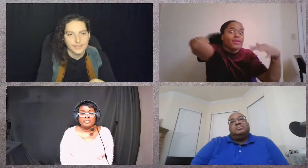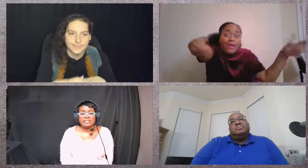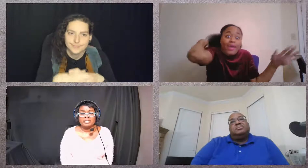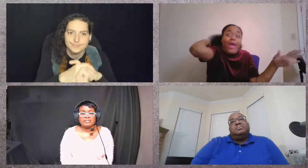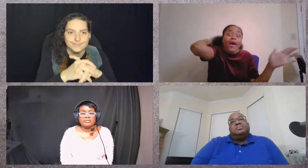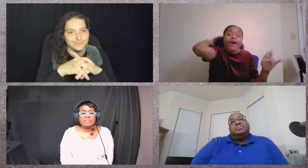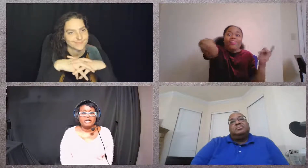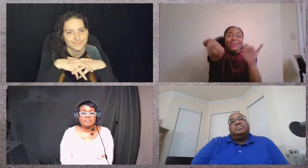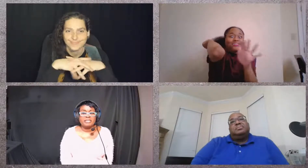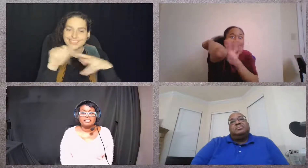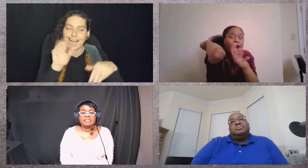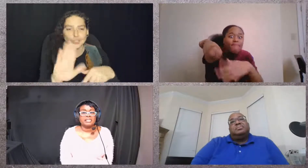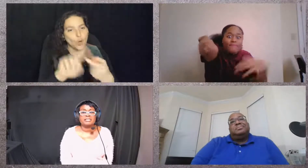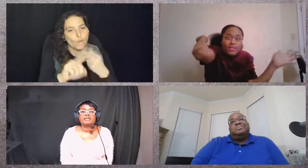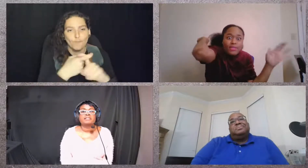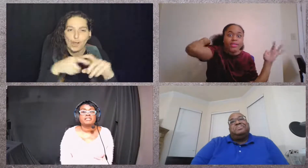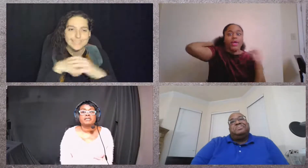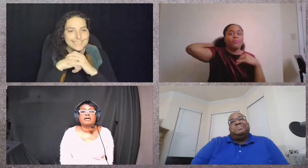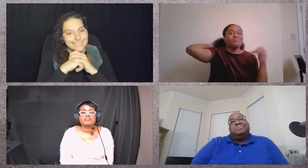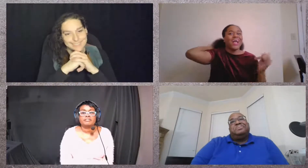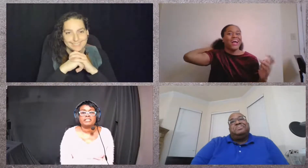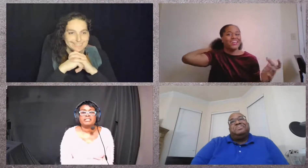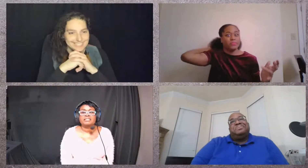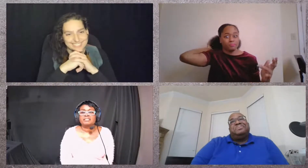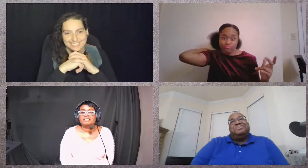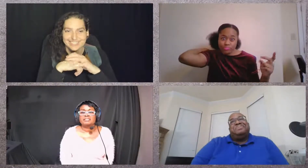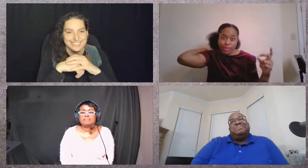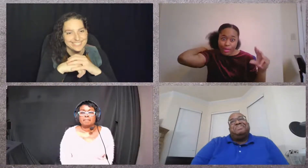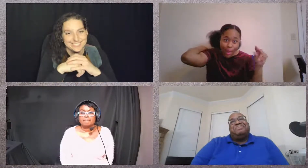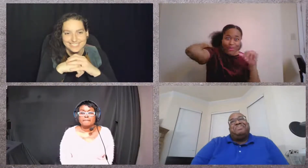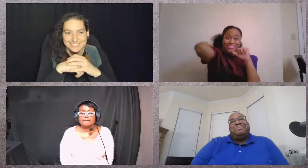Yeah, my friends got so tired of me and said, like, it's enough, it's enough.